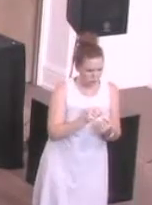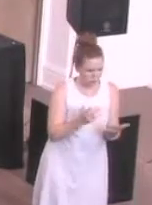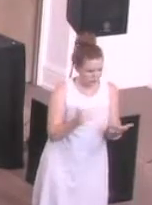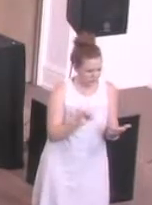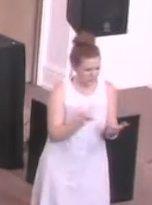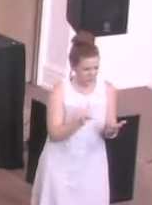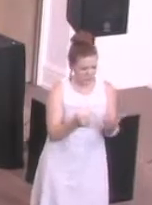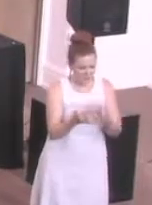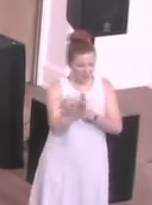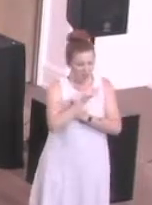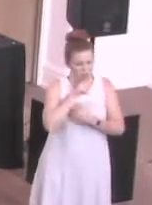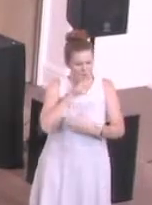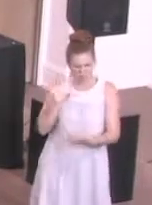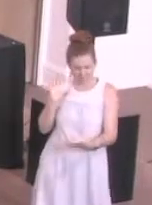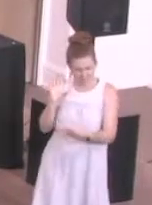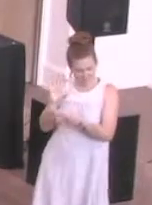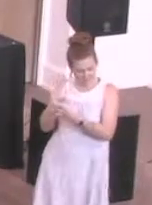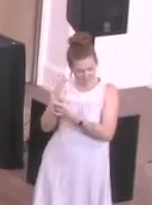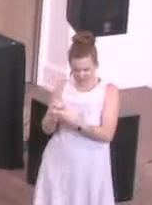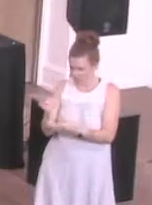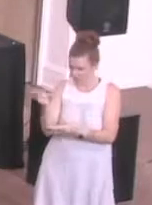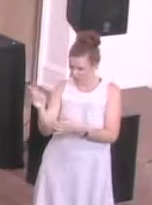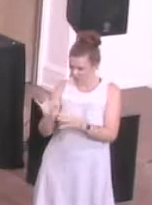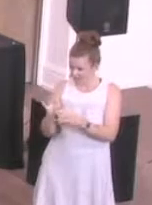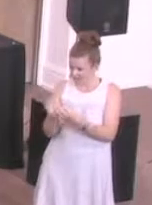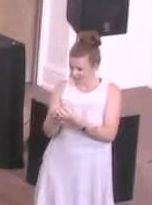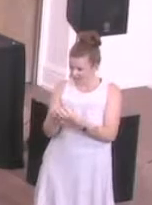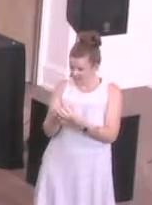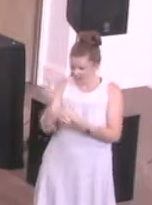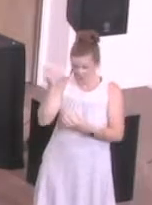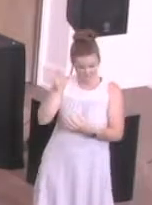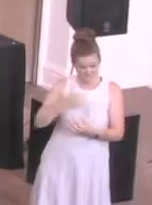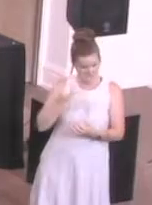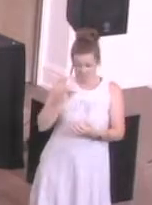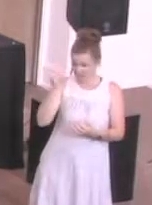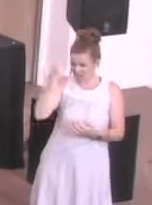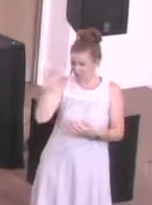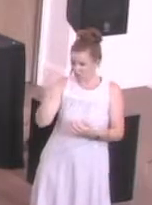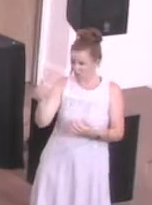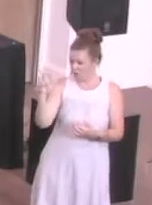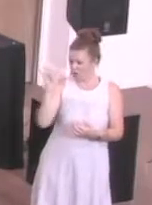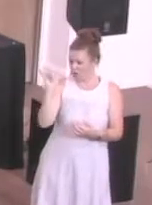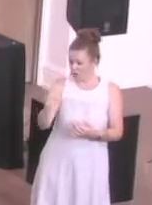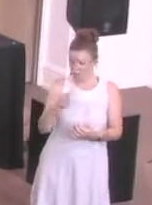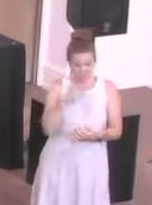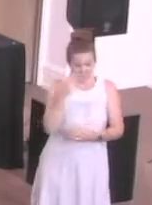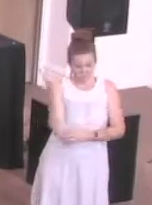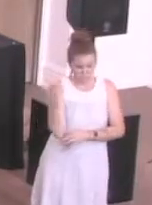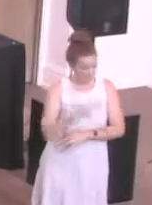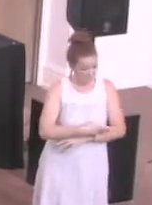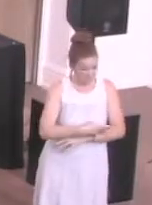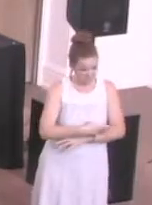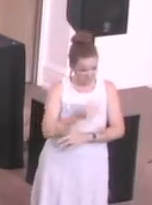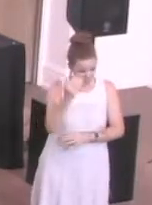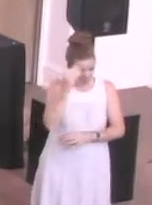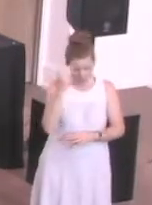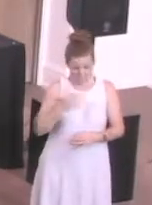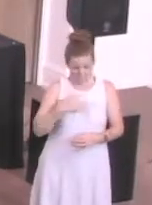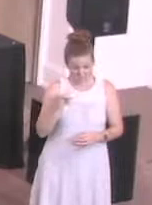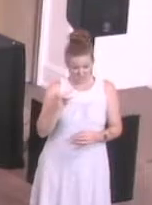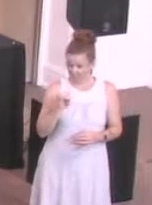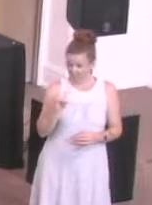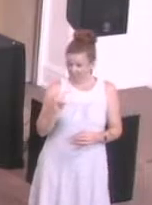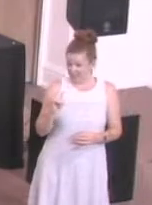really, God just connected us in a way to where it feels like we've known you forever, totally. And it's been just a couple days. And they've, totally. our sons